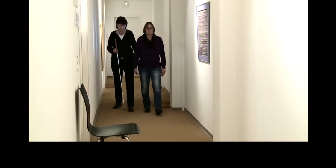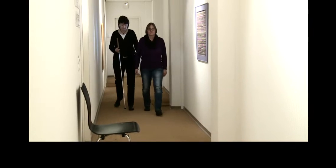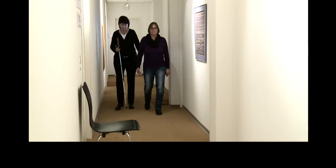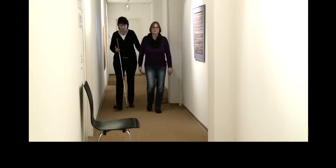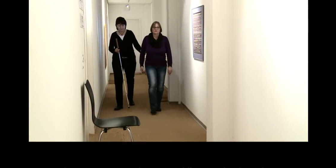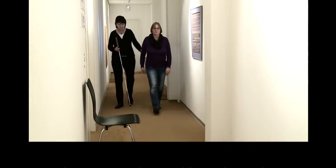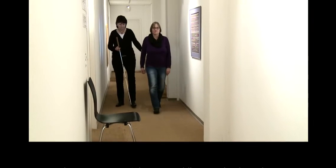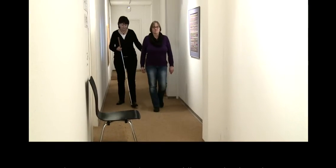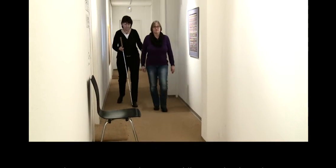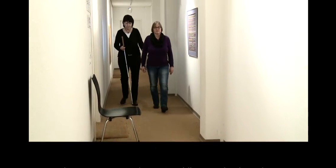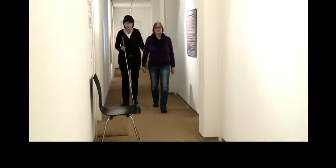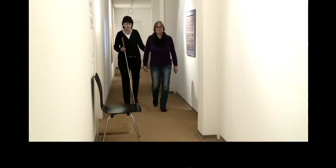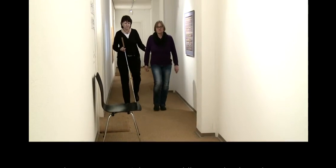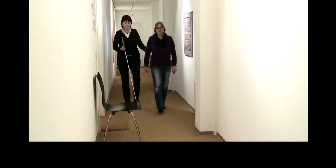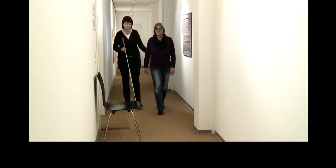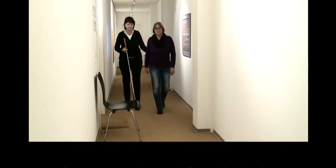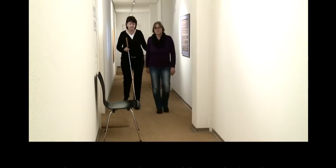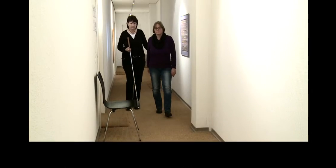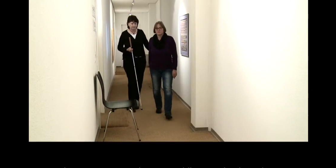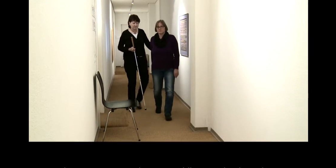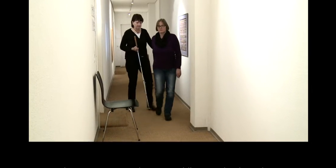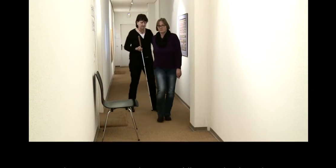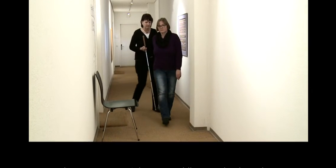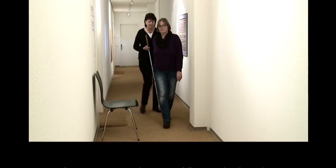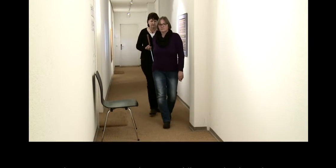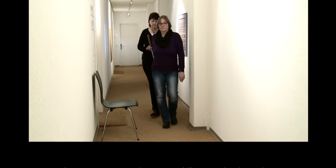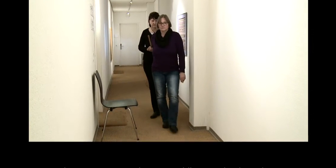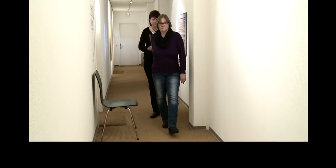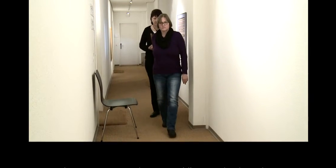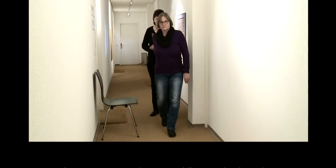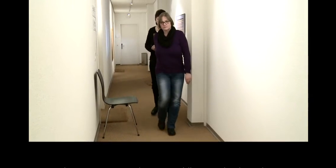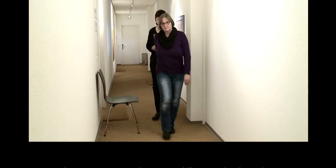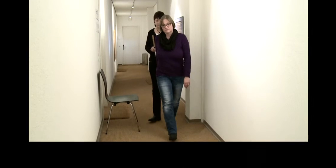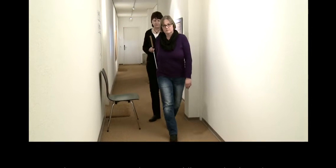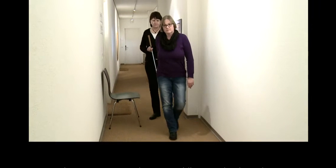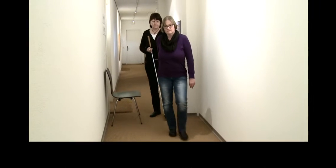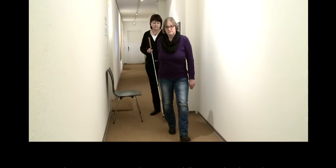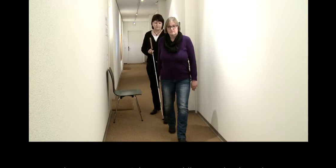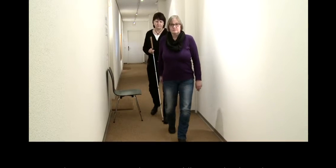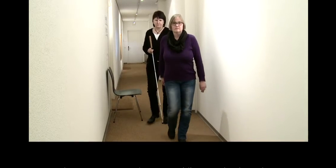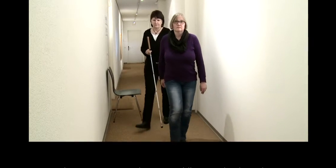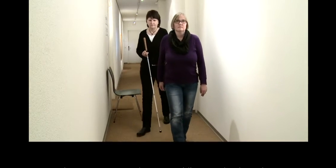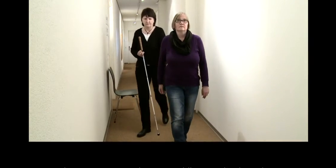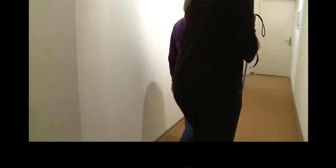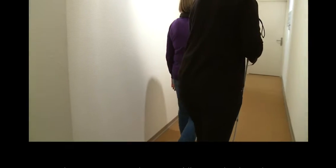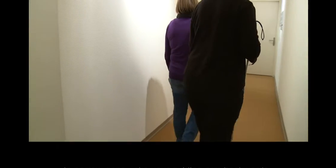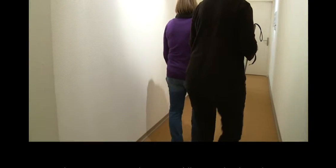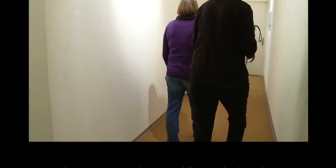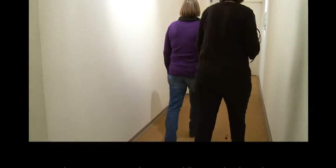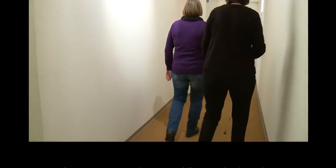people. Slow down or stop briefly when you are approaching an obstacle or steps. If necessary, tell